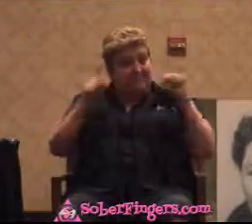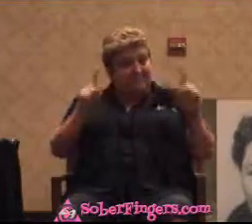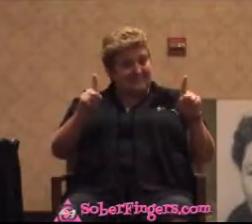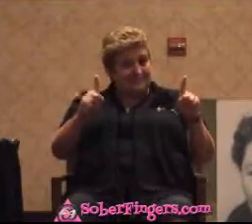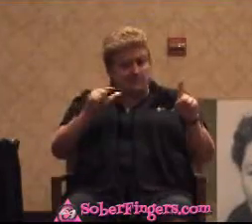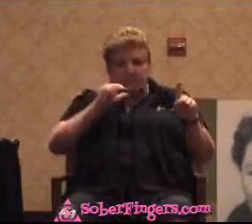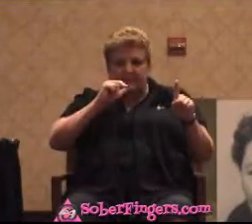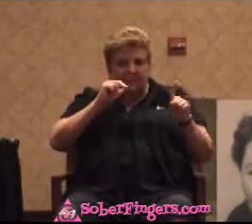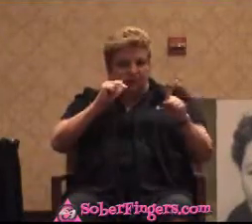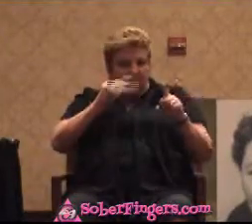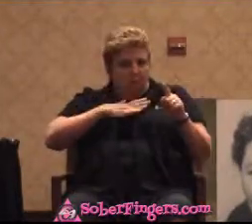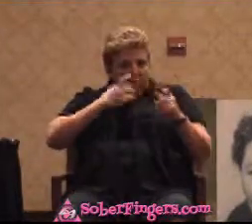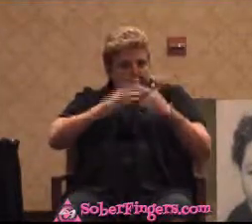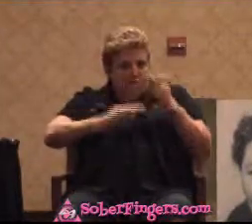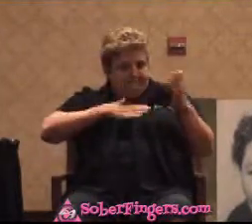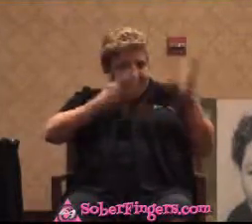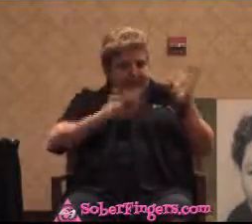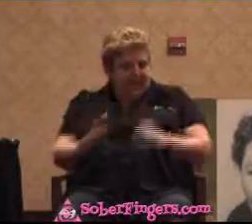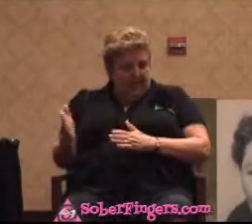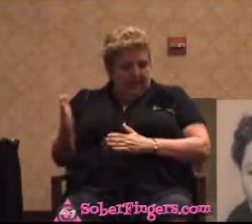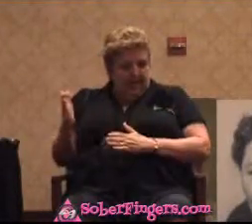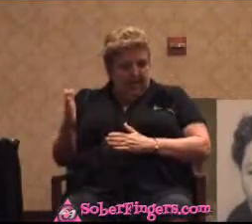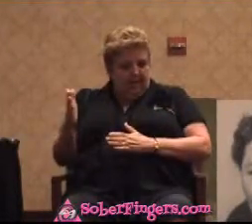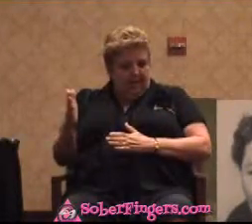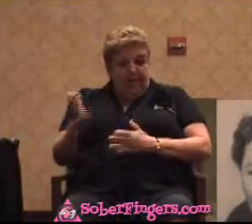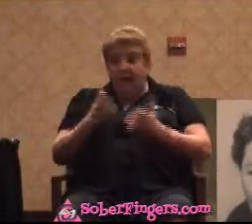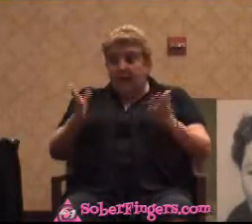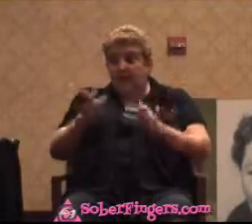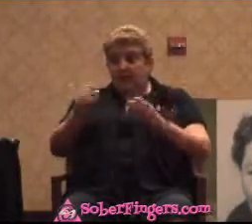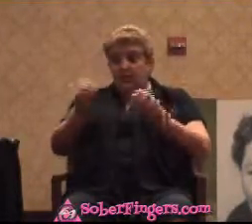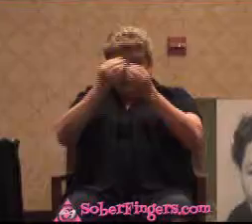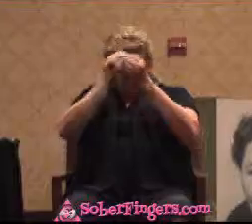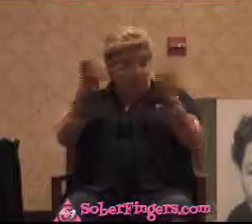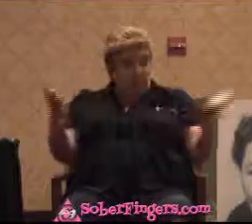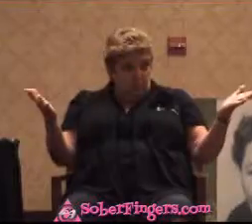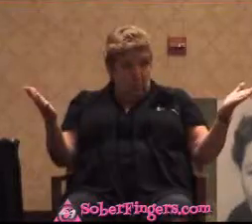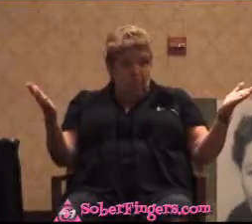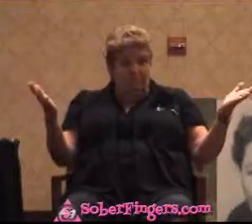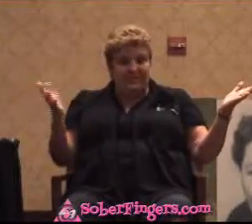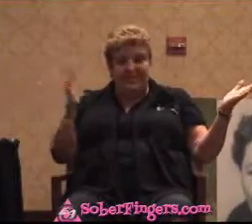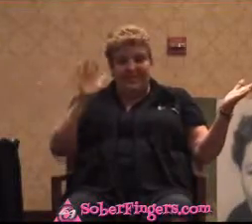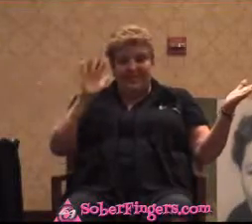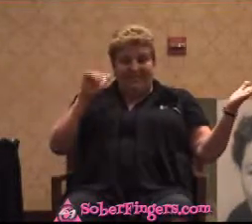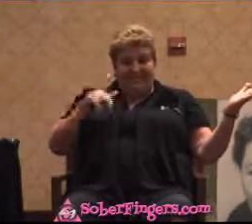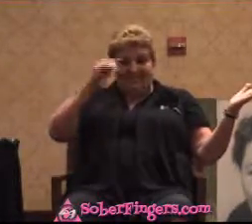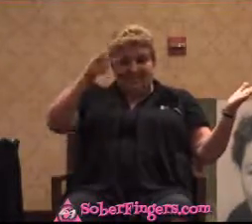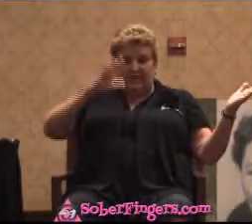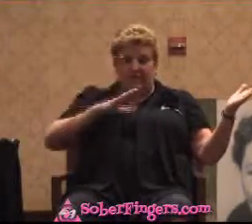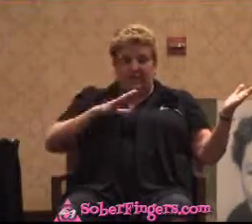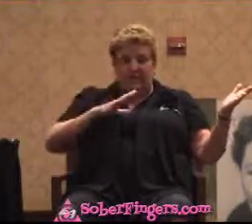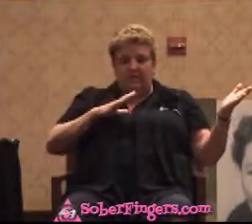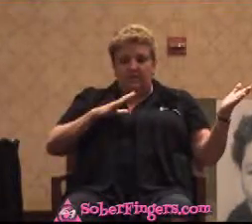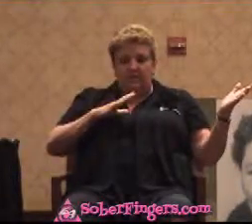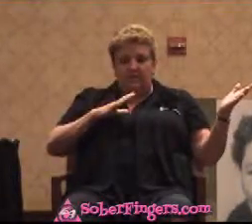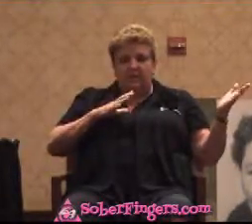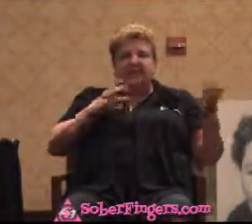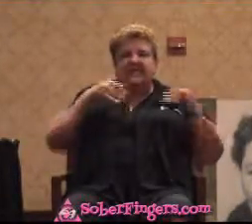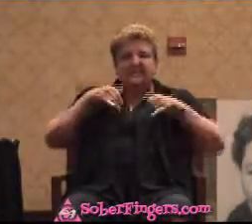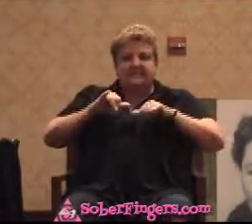had planned. And I'm here to tell you right now that this gentleman, as I speak, is still in a Nevada prison. And here